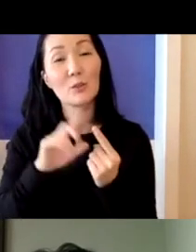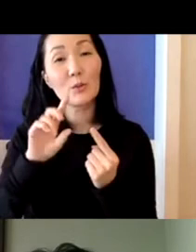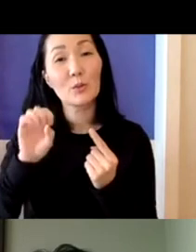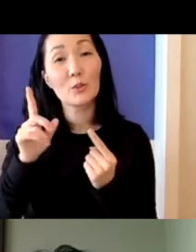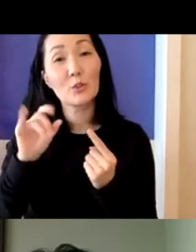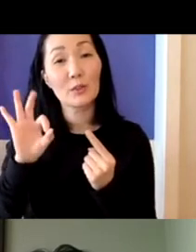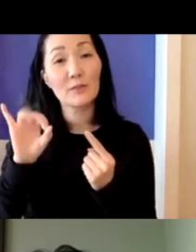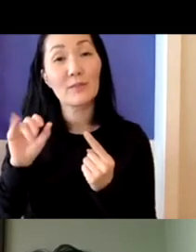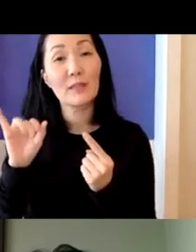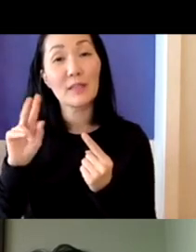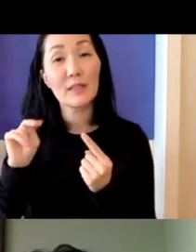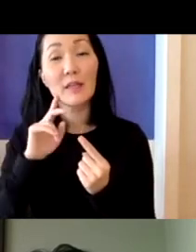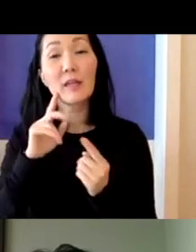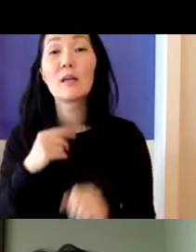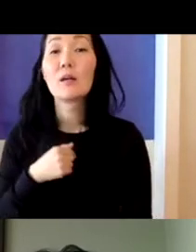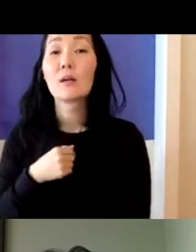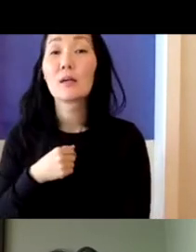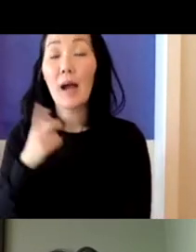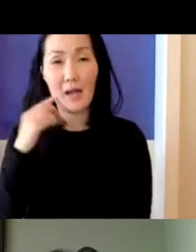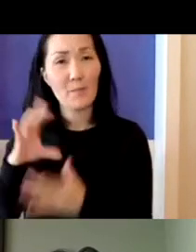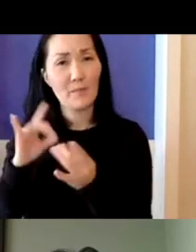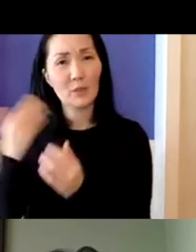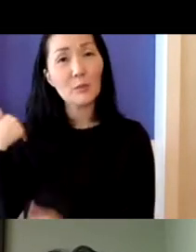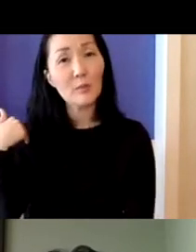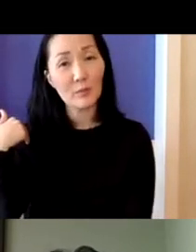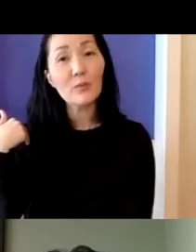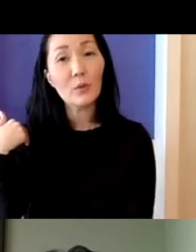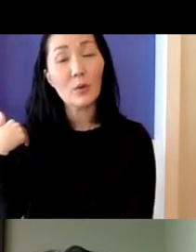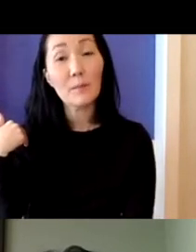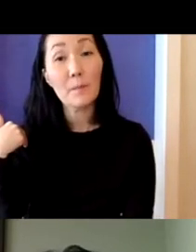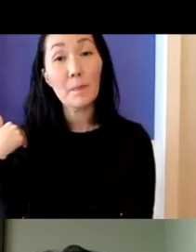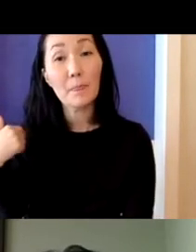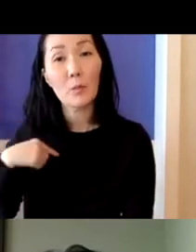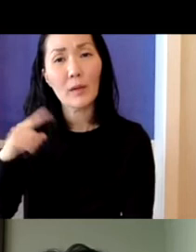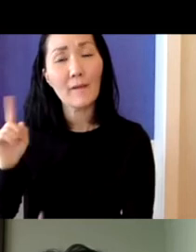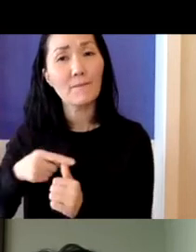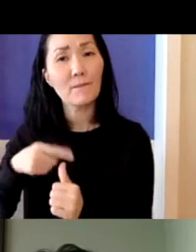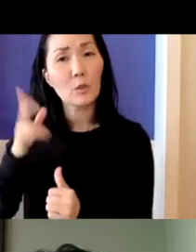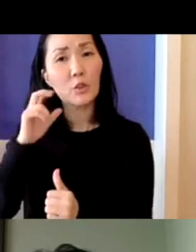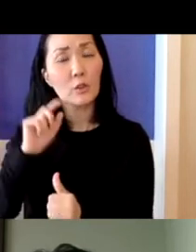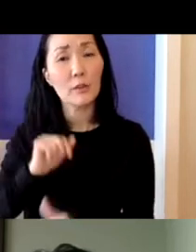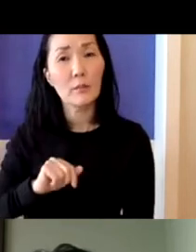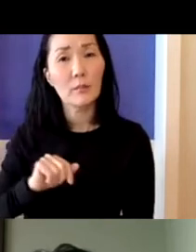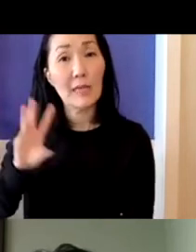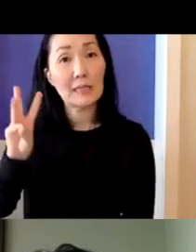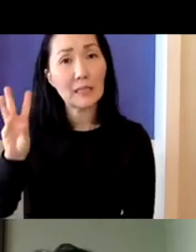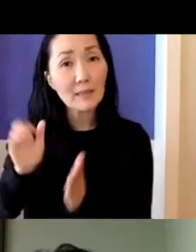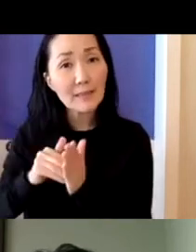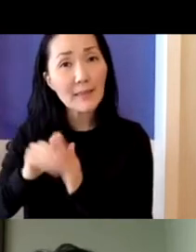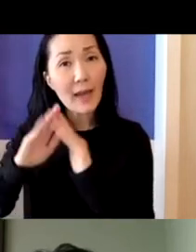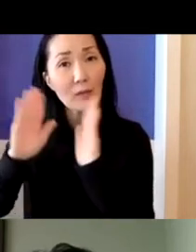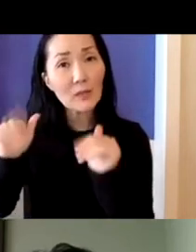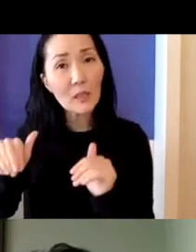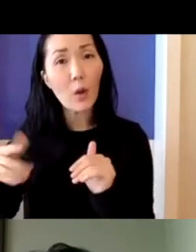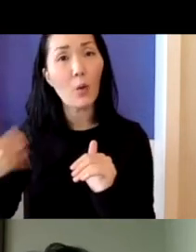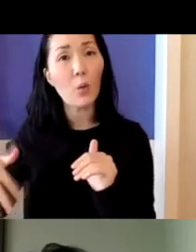on the synoptic development. And I mentioned earlier that when I first heard about 6,000 homes coming online, at